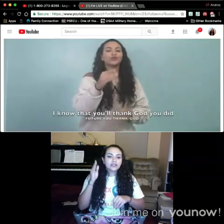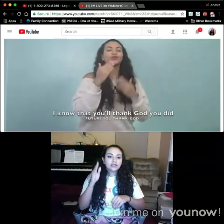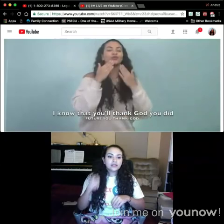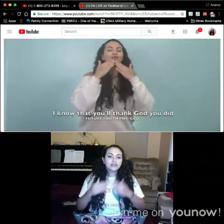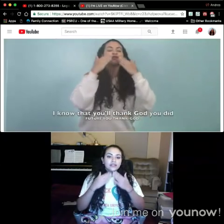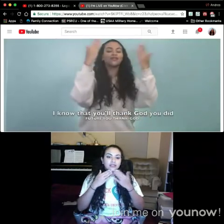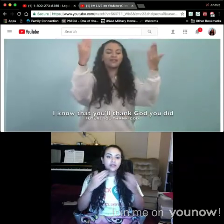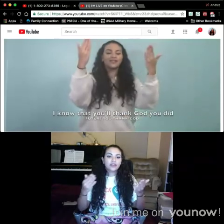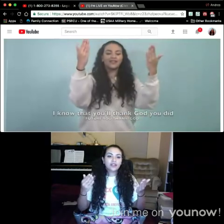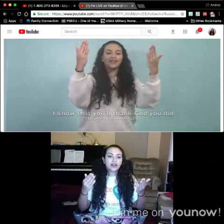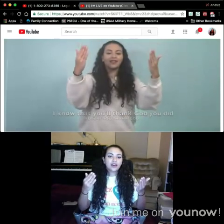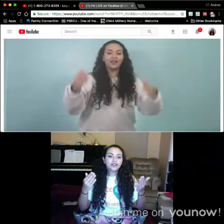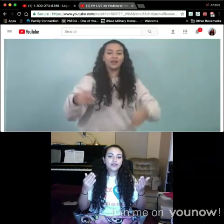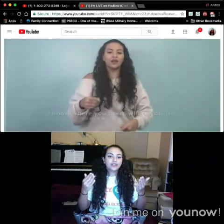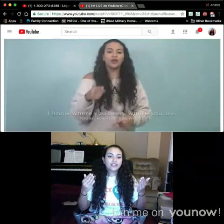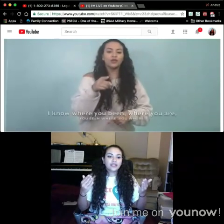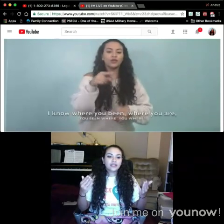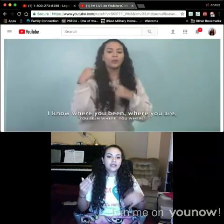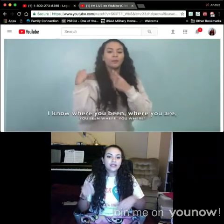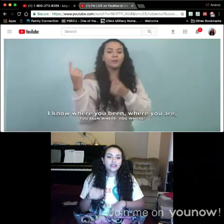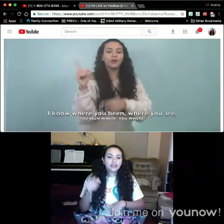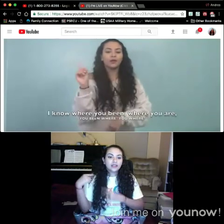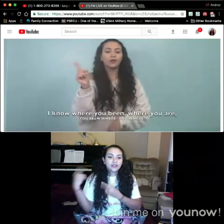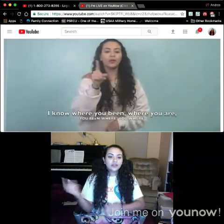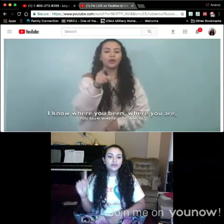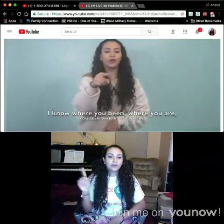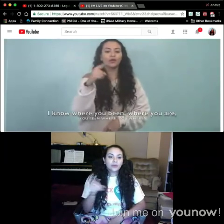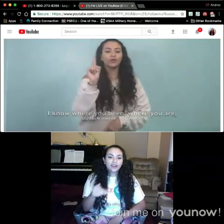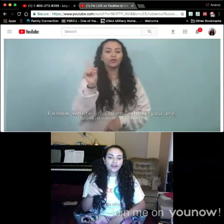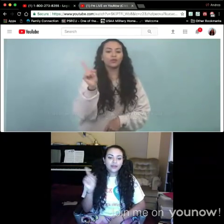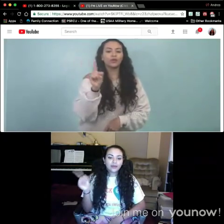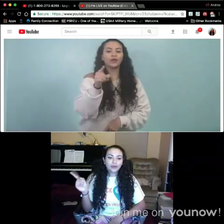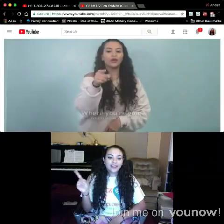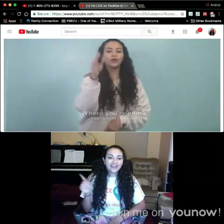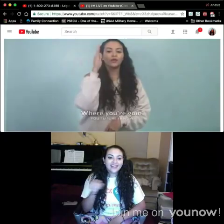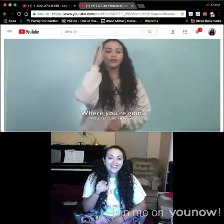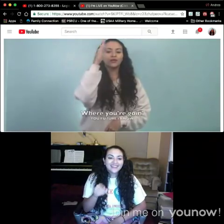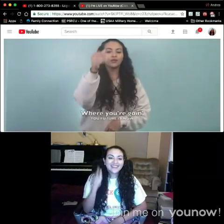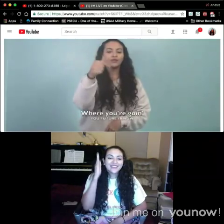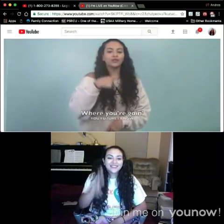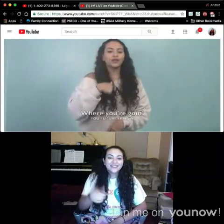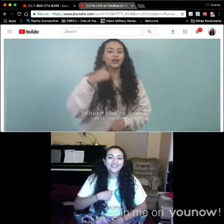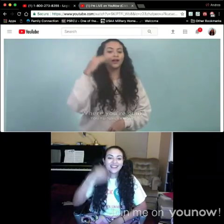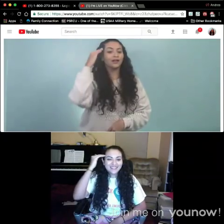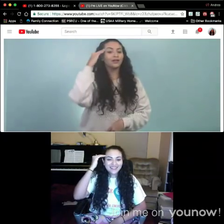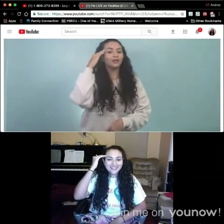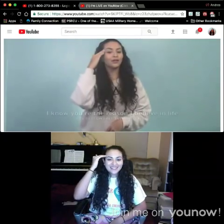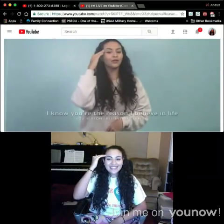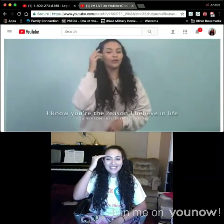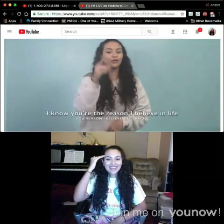is. You thank God you did. You've been where you were. Your